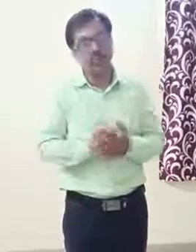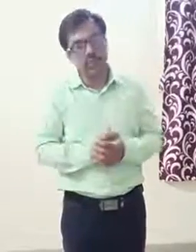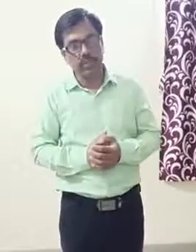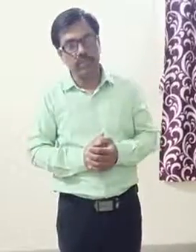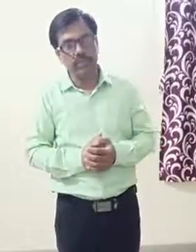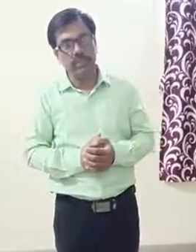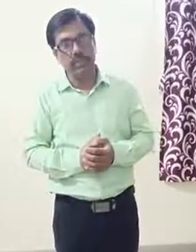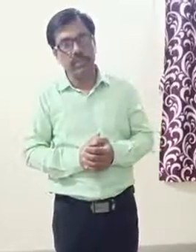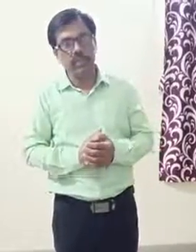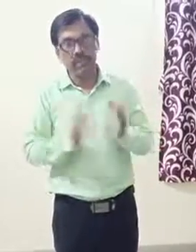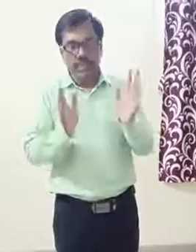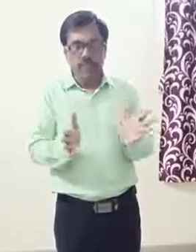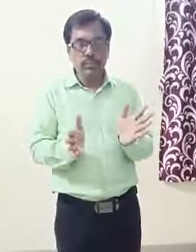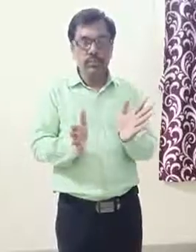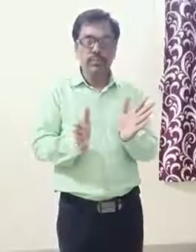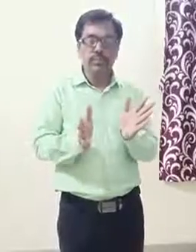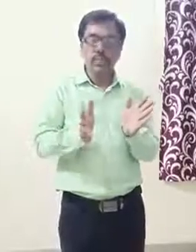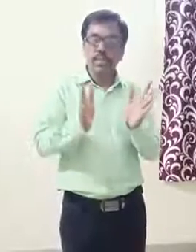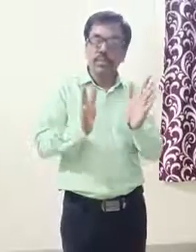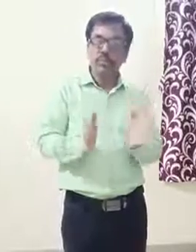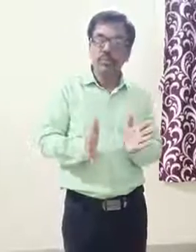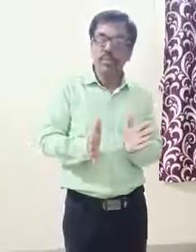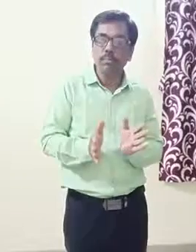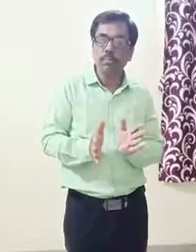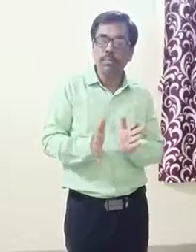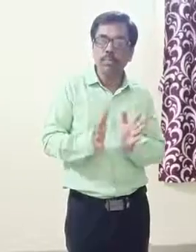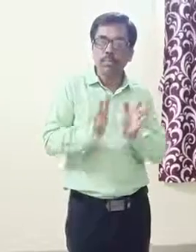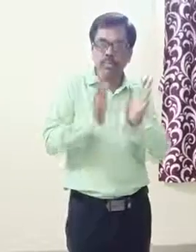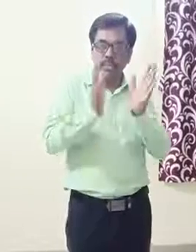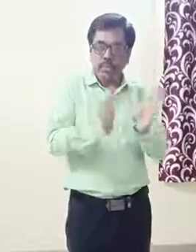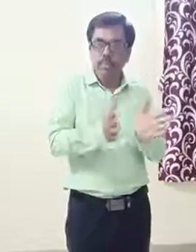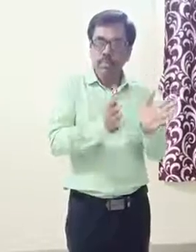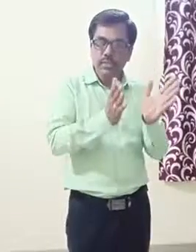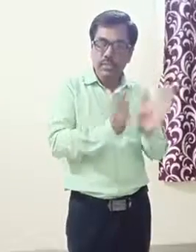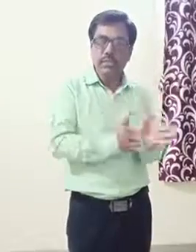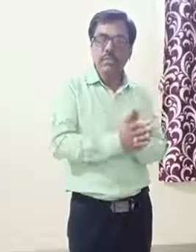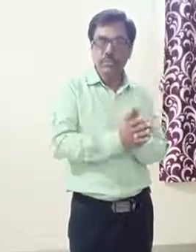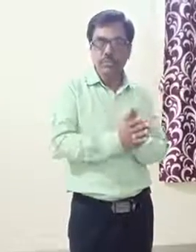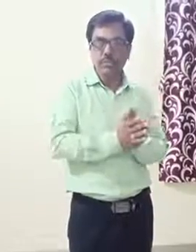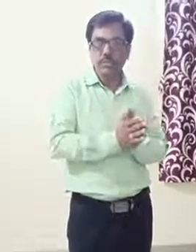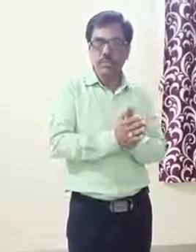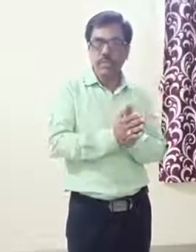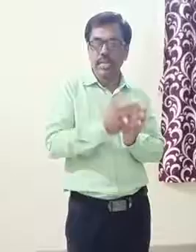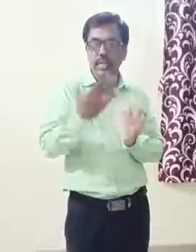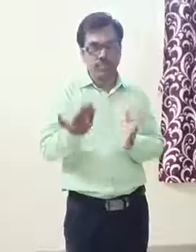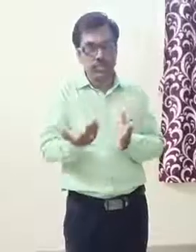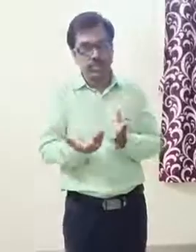government. In this way, Napoleon Bonaparte introduced these three terms. Again I am repeating.